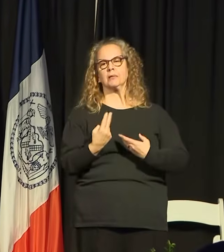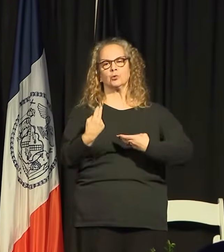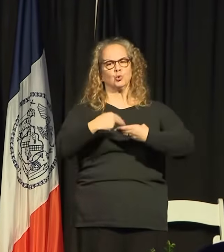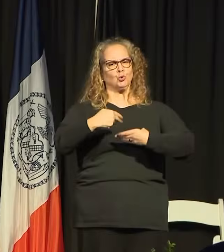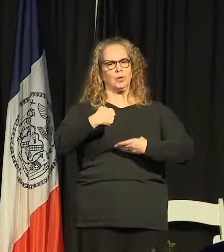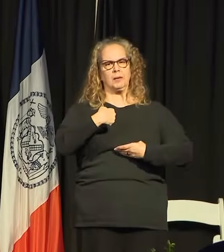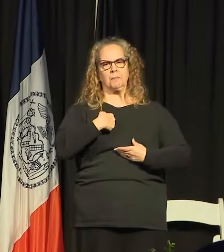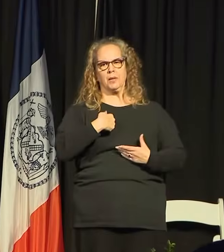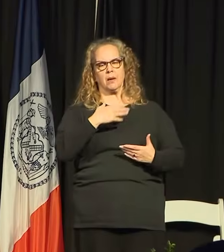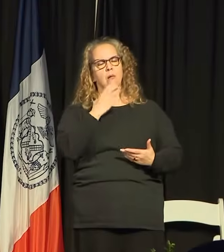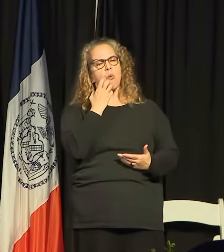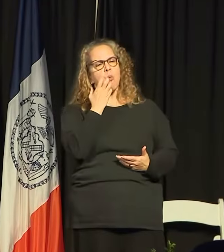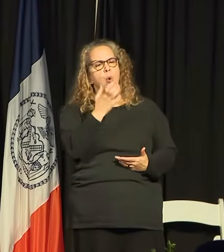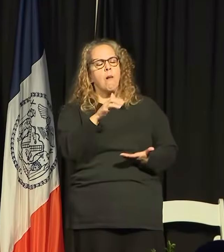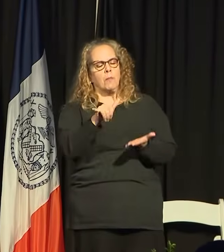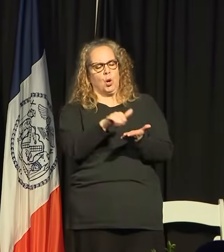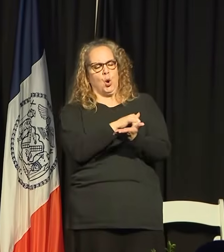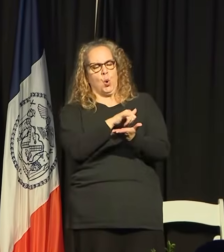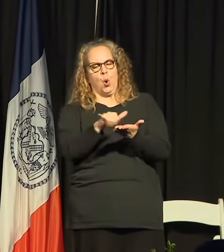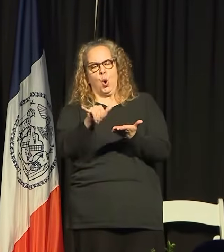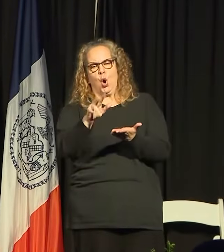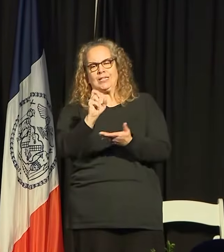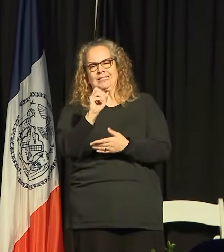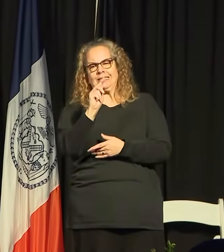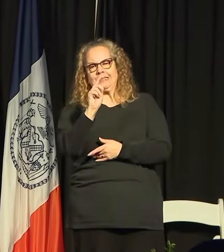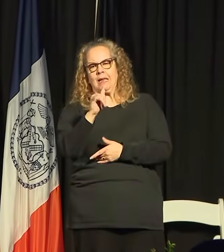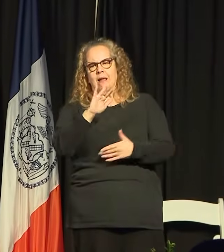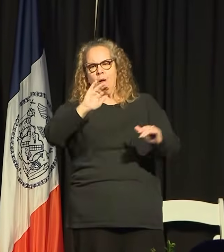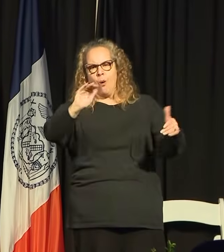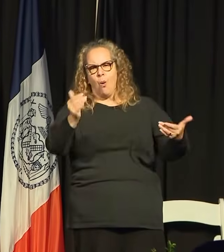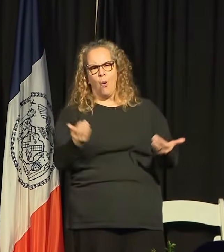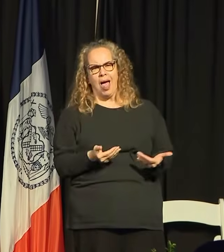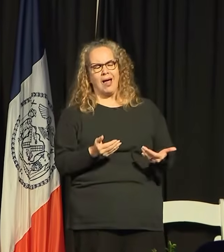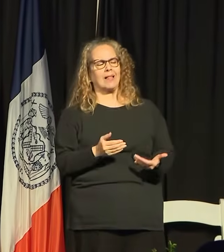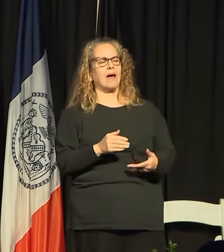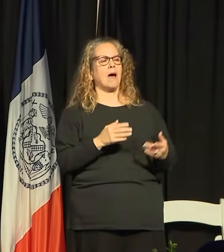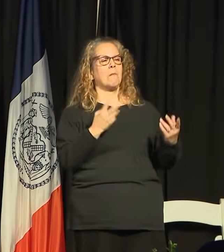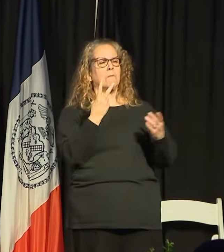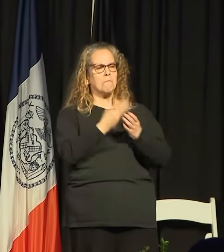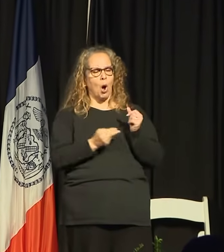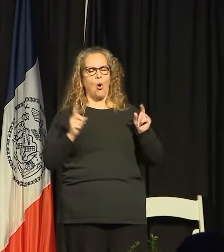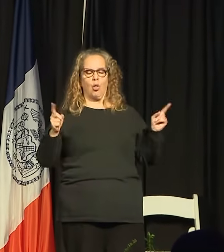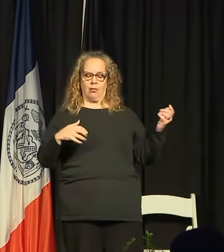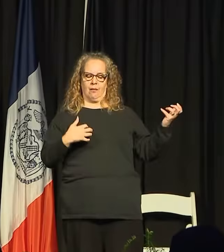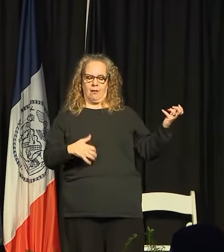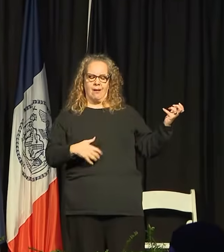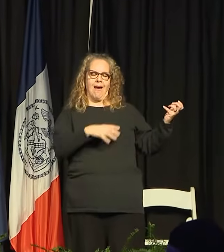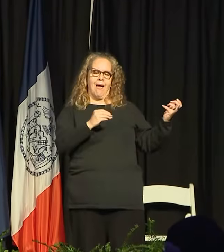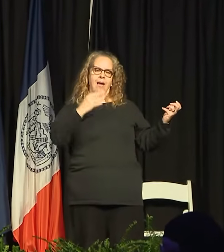City welcome to Z. Sean B. and Eric Nathan Mendelsohn.